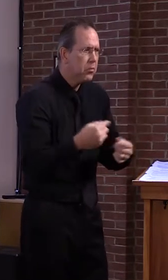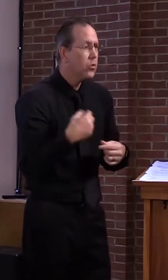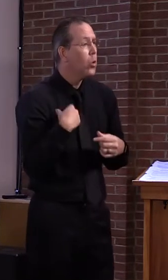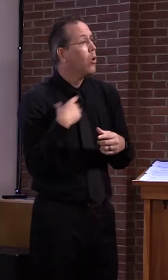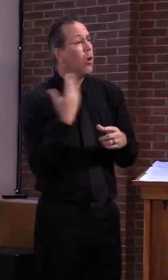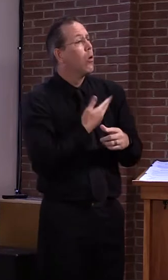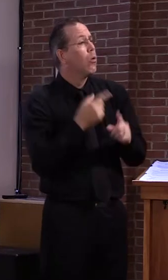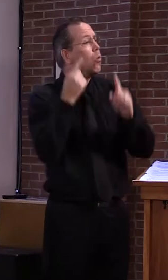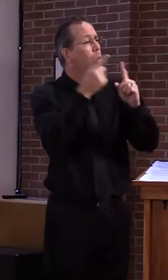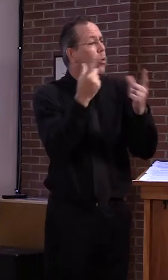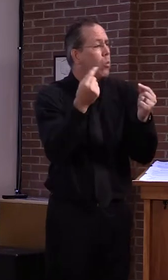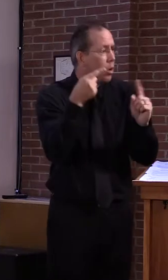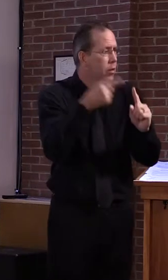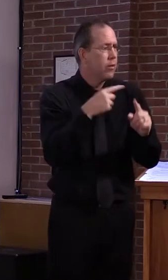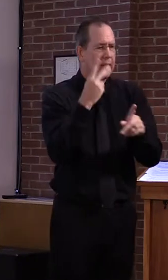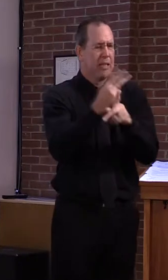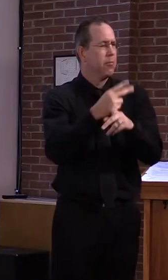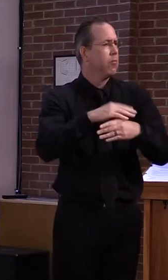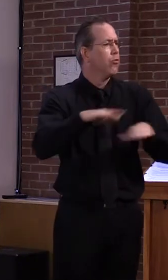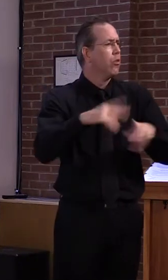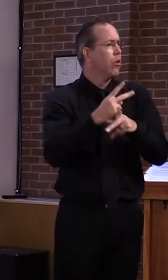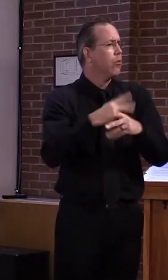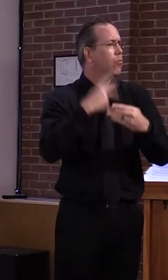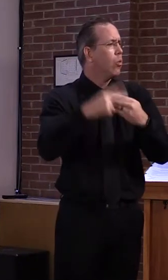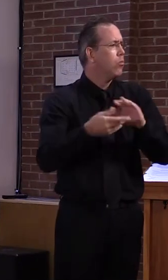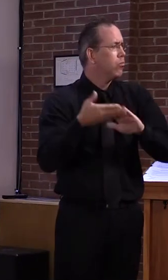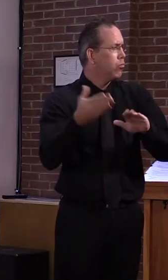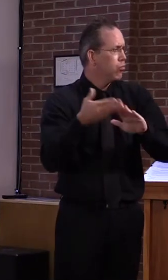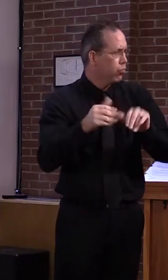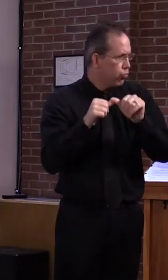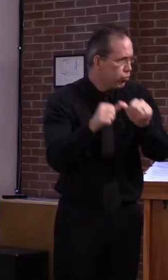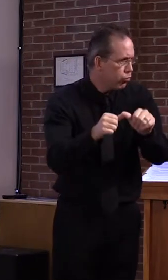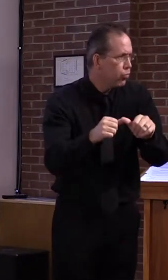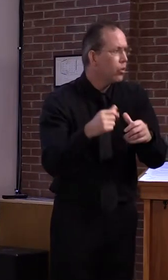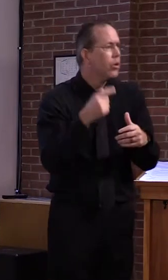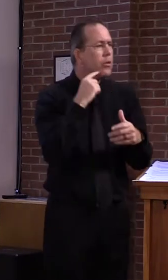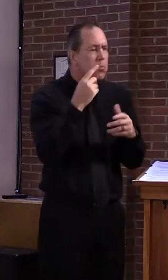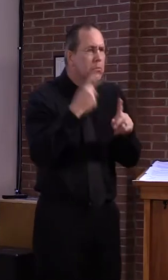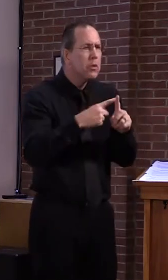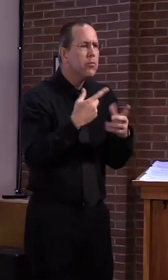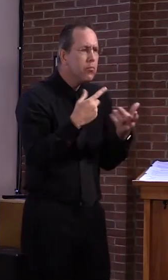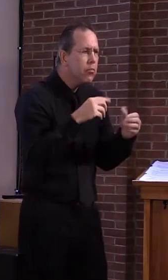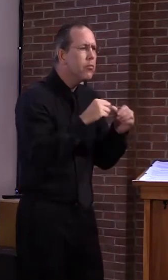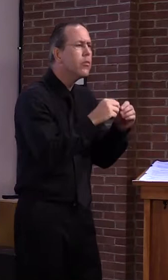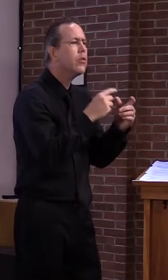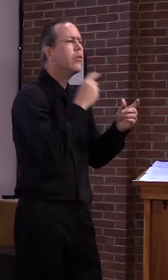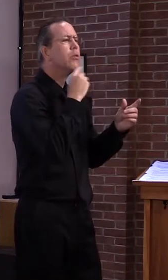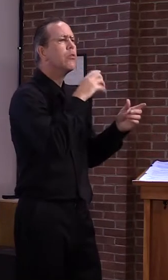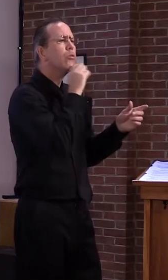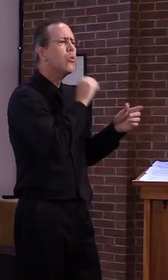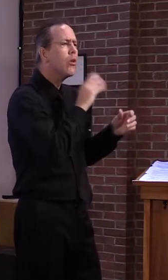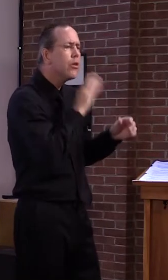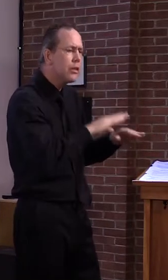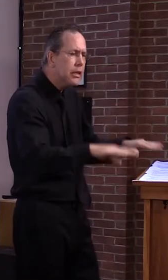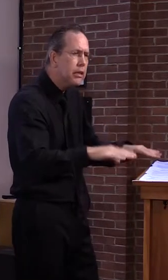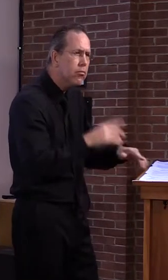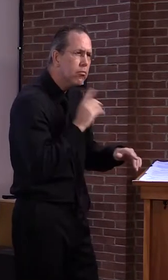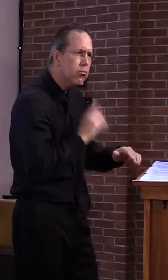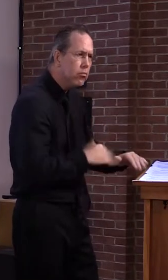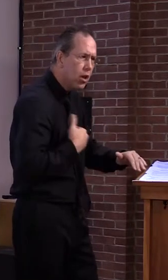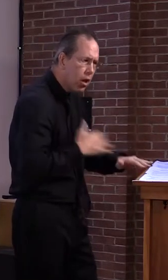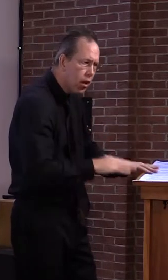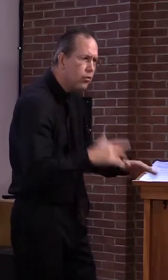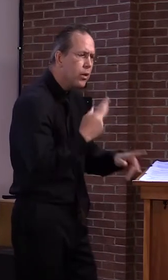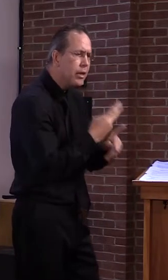as well as school-aged children, that are stronger and more accessible. Just to provide an update, since